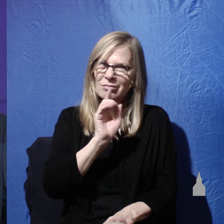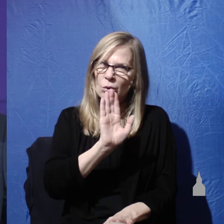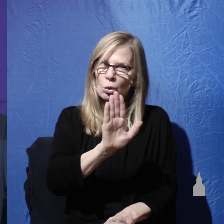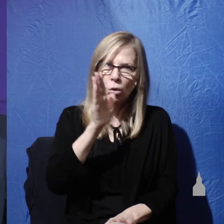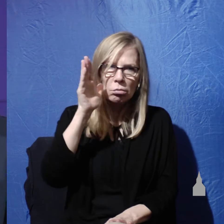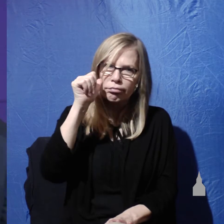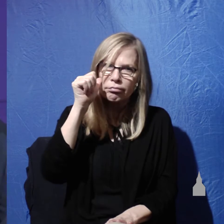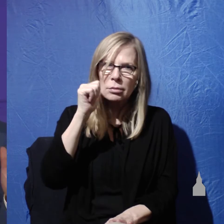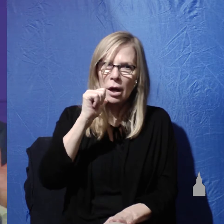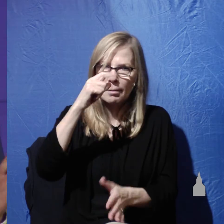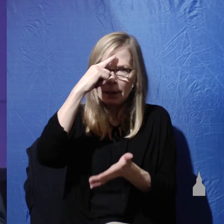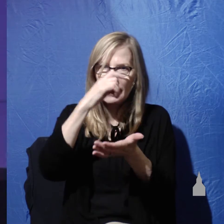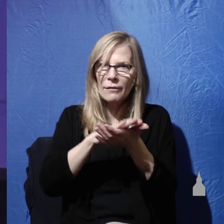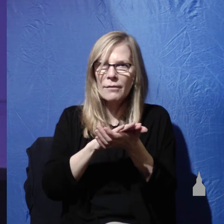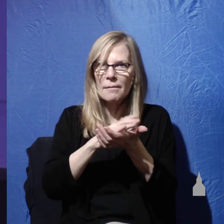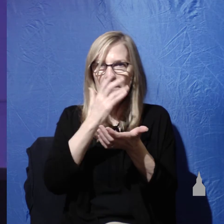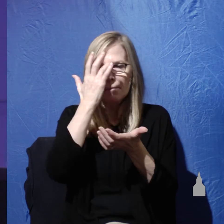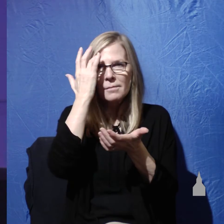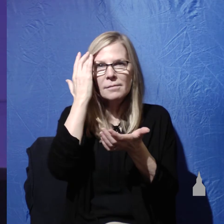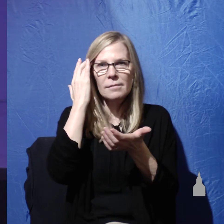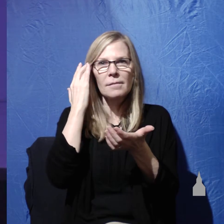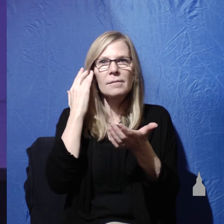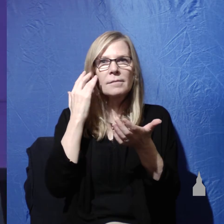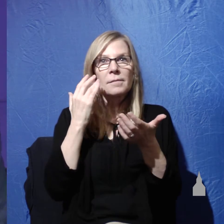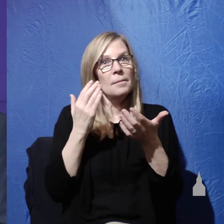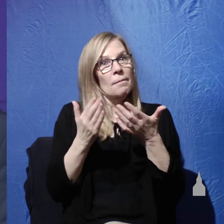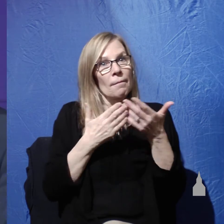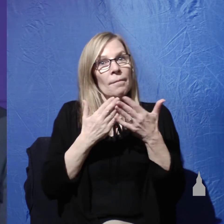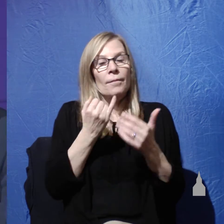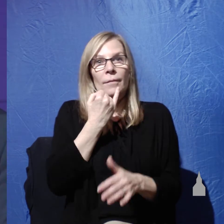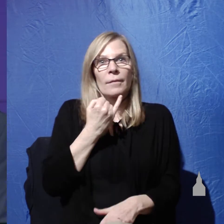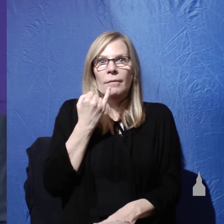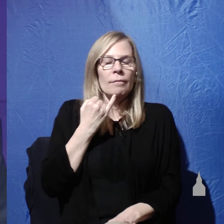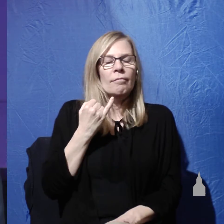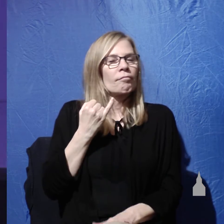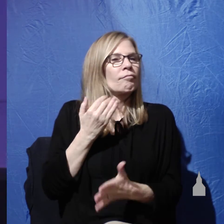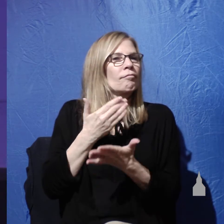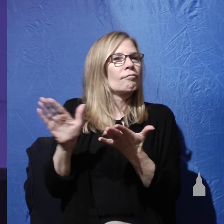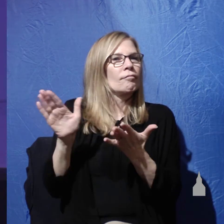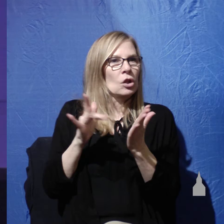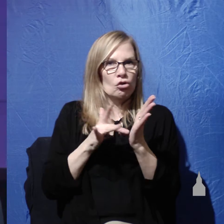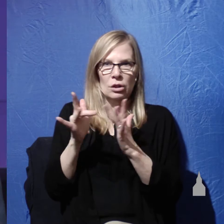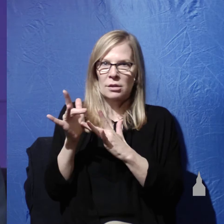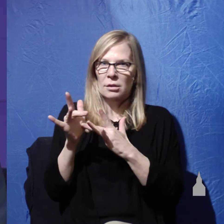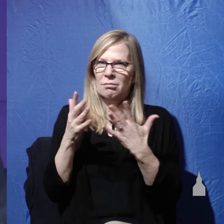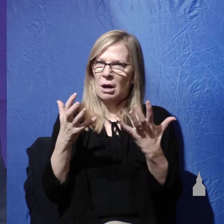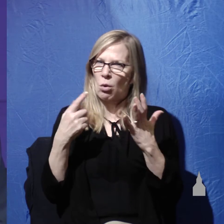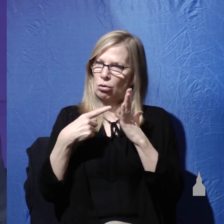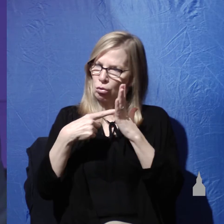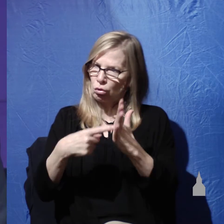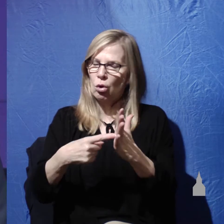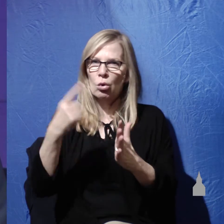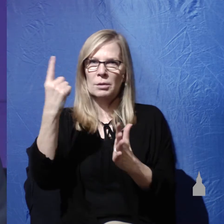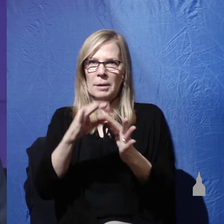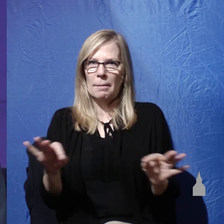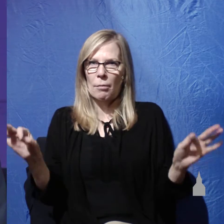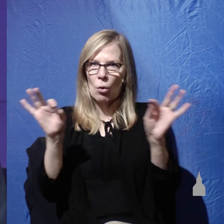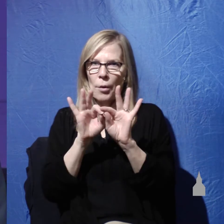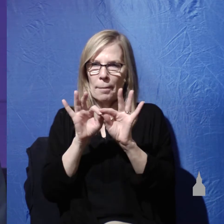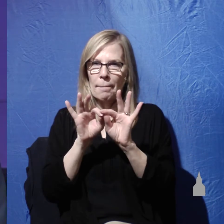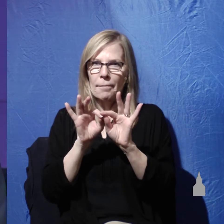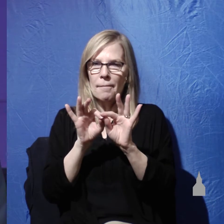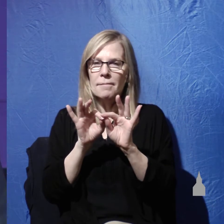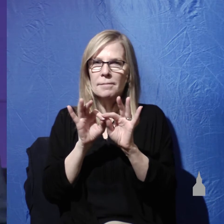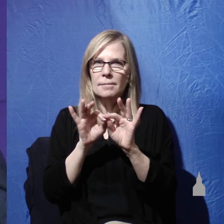their unbelief. Now, in light of Israel's unbelief and rejection of Jesus, I want to point out something important to